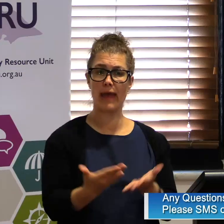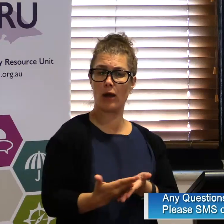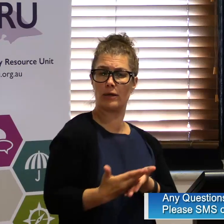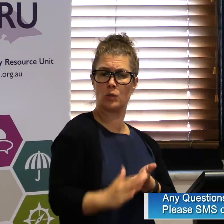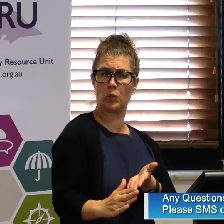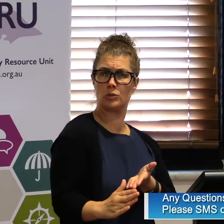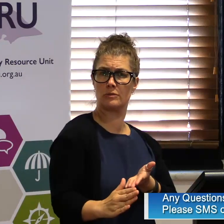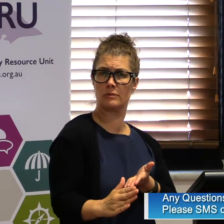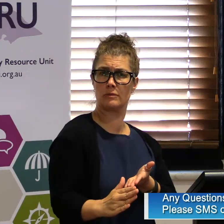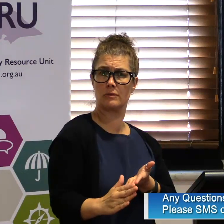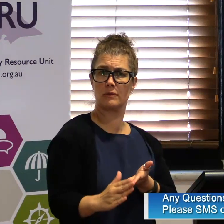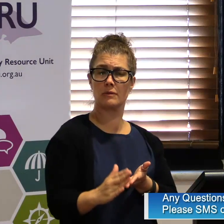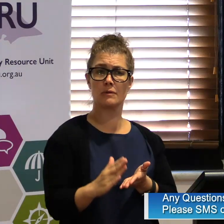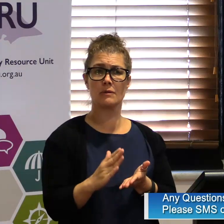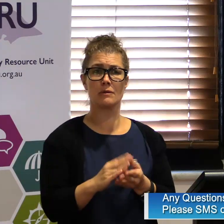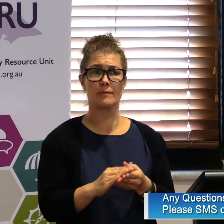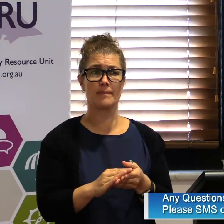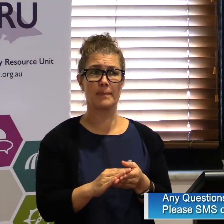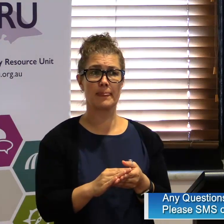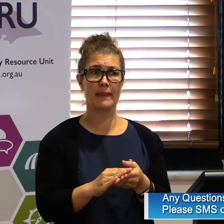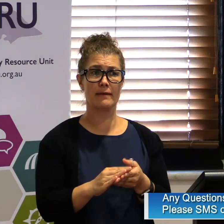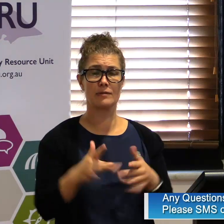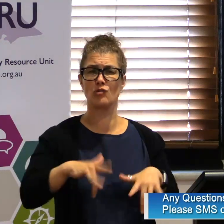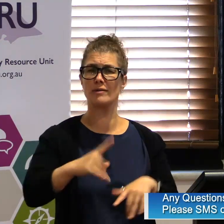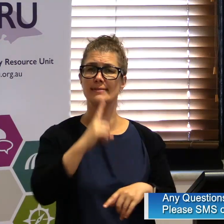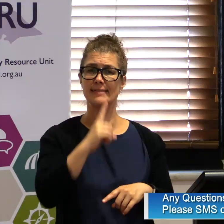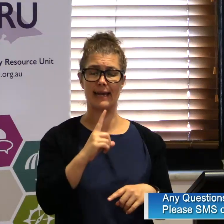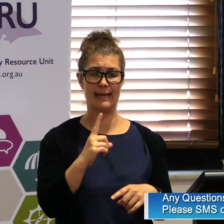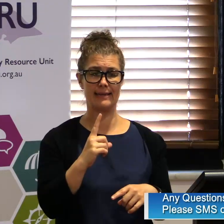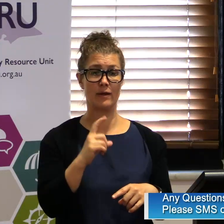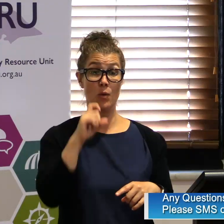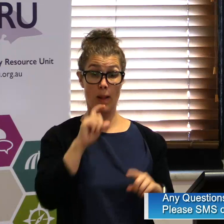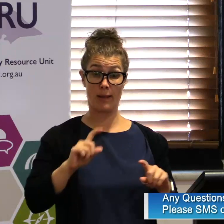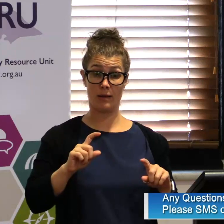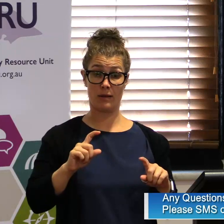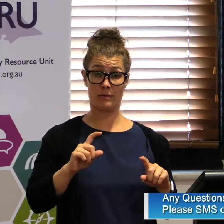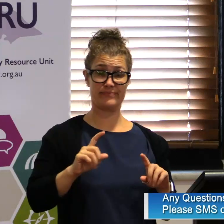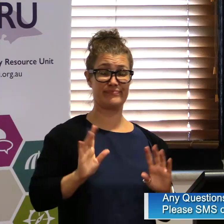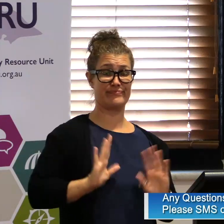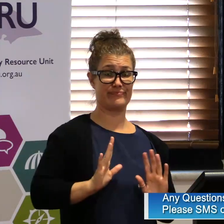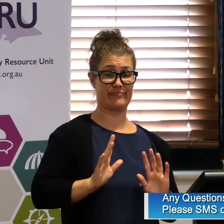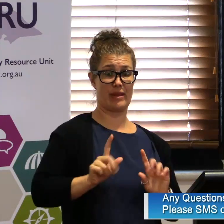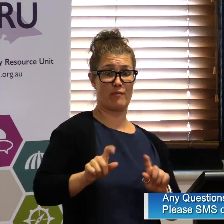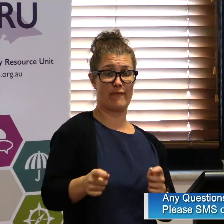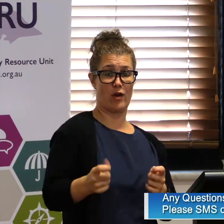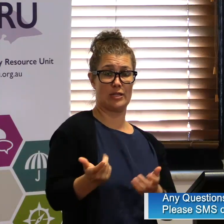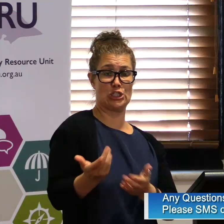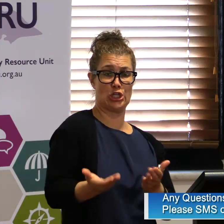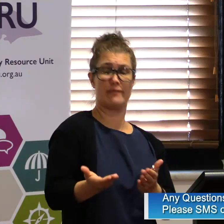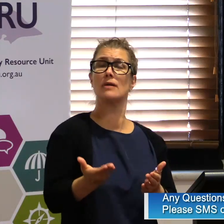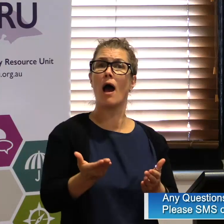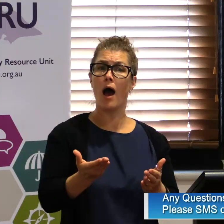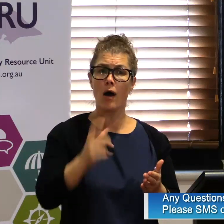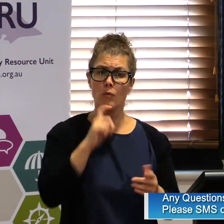them? It's not saying that we're not going to provide service. We would like to provide service, engage